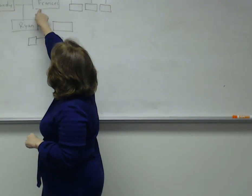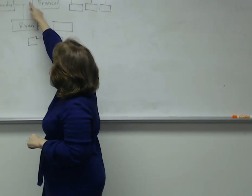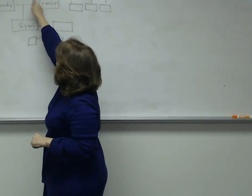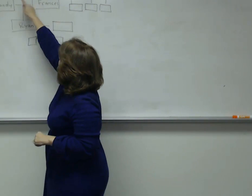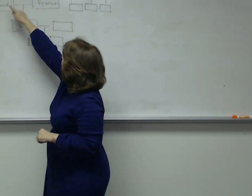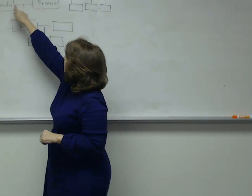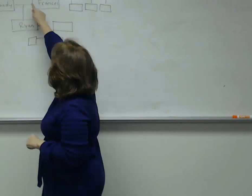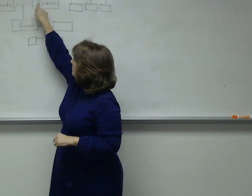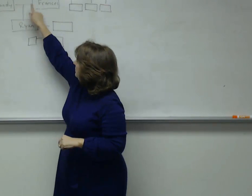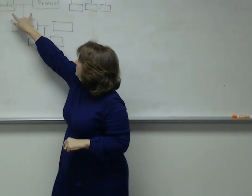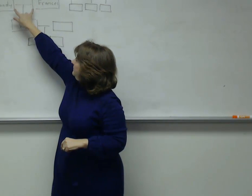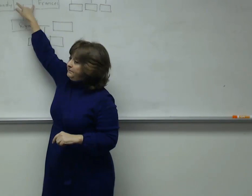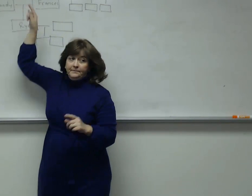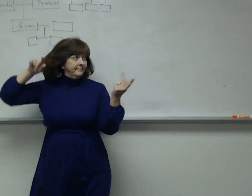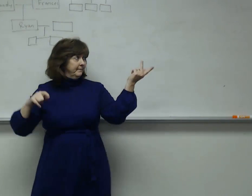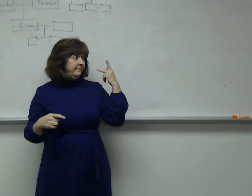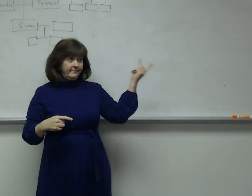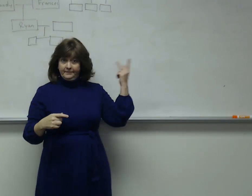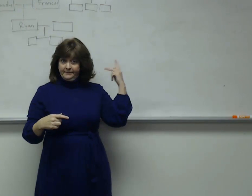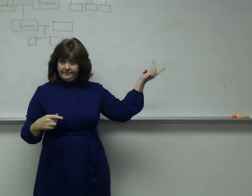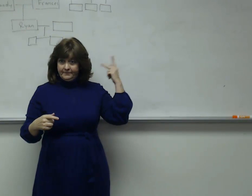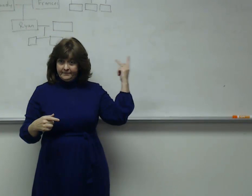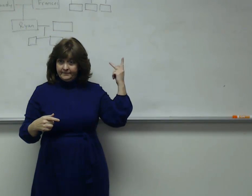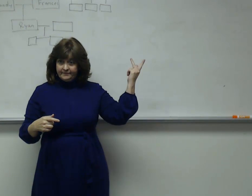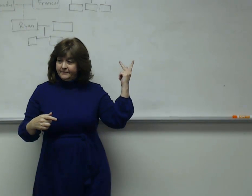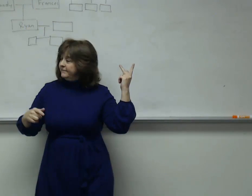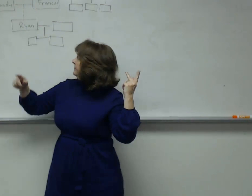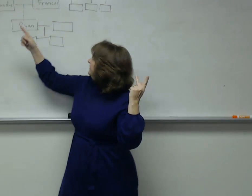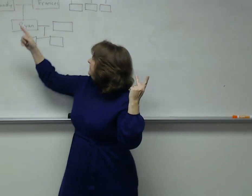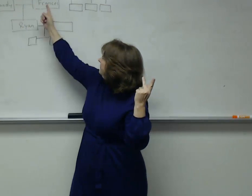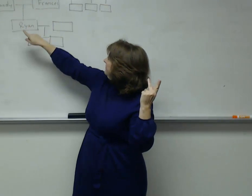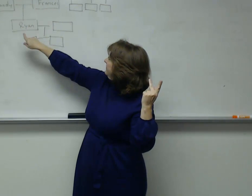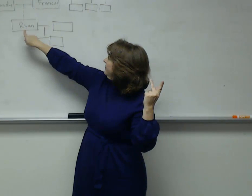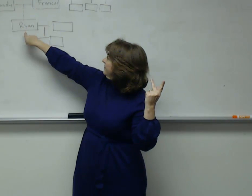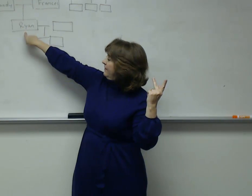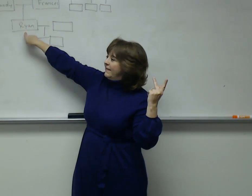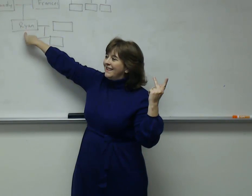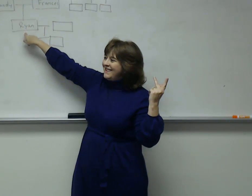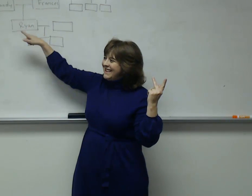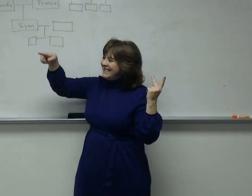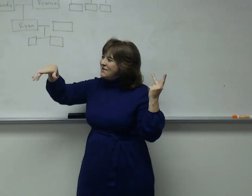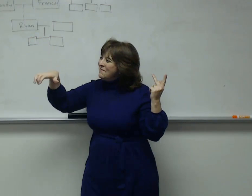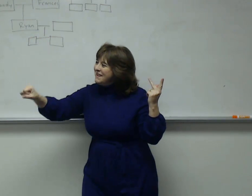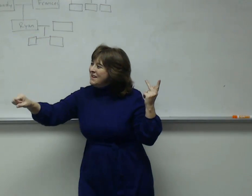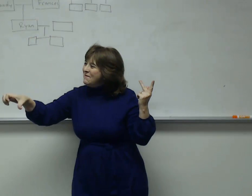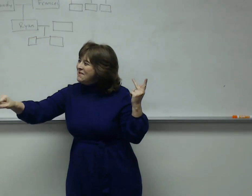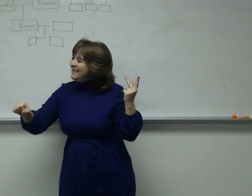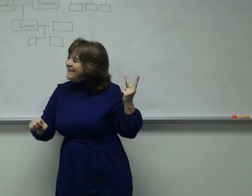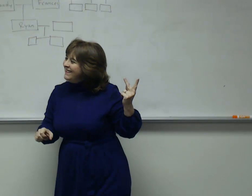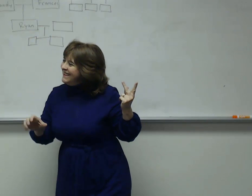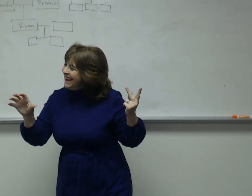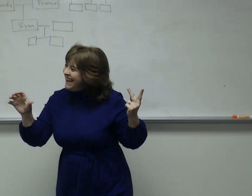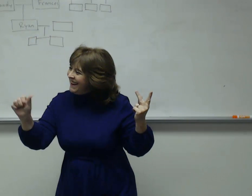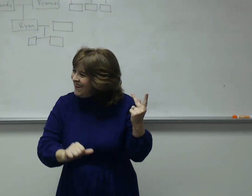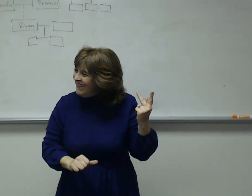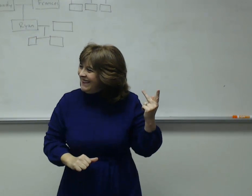okay, we do. Yes. Oh, YouTube. Right. See, you're picking up all the little, I love it.